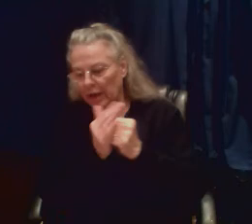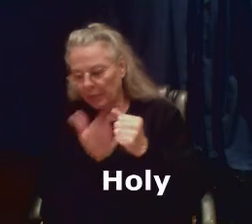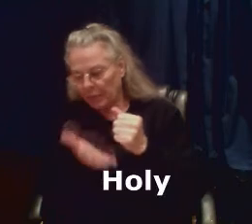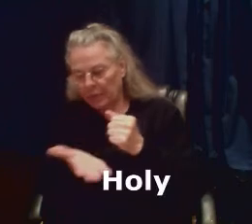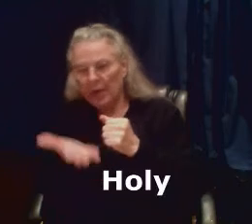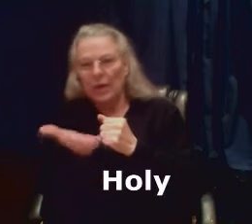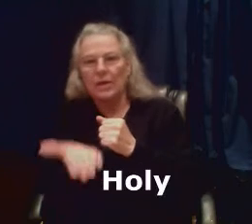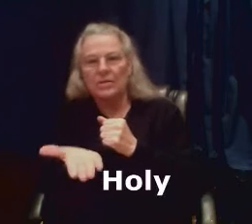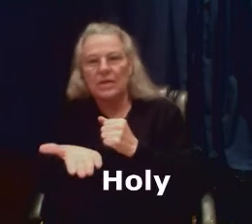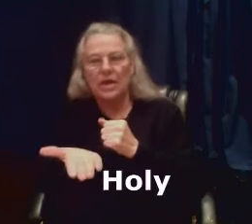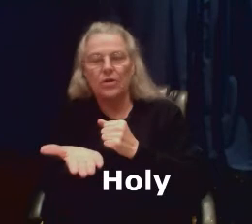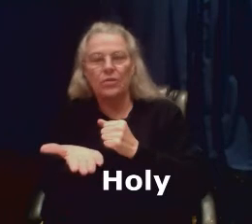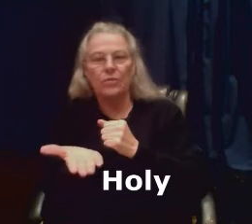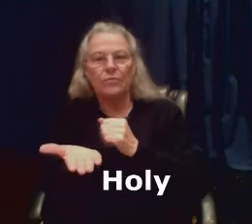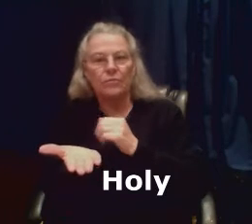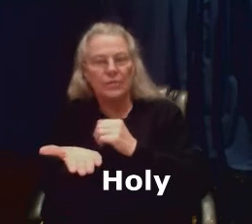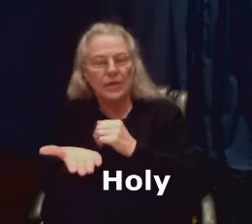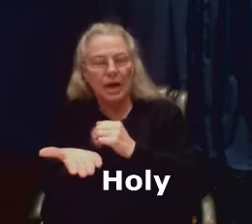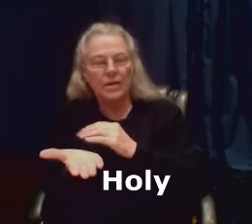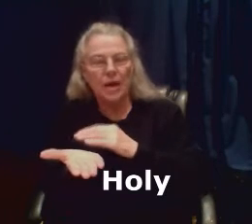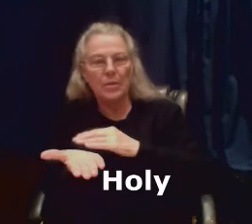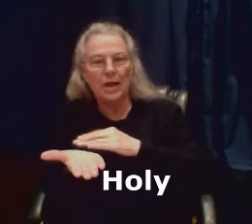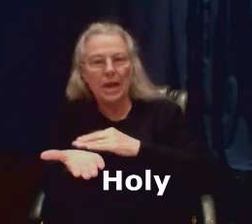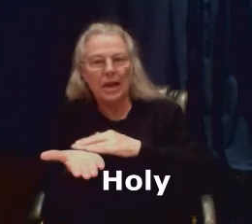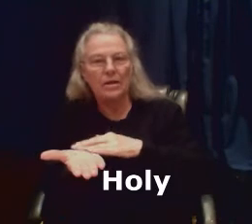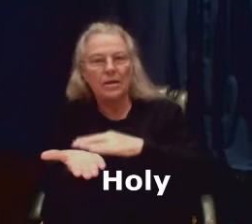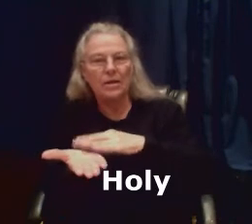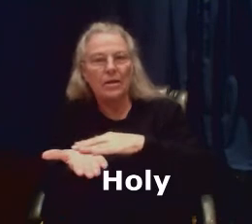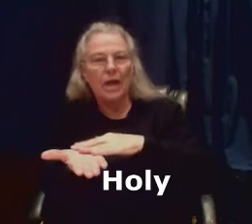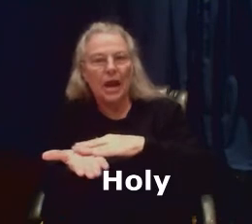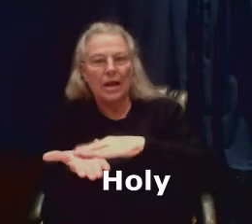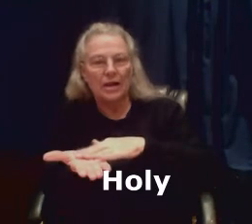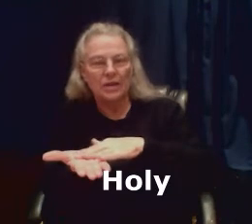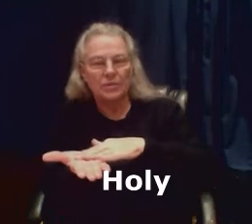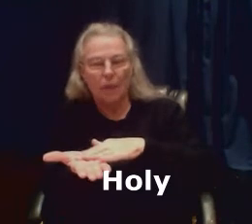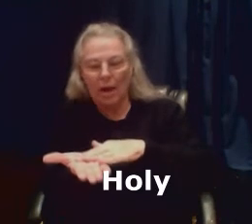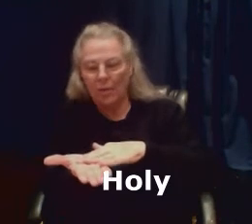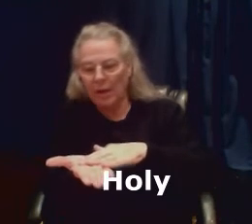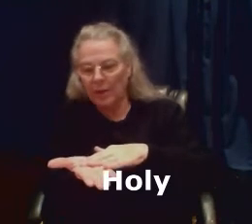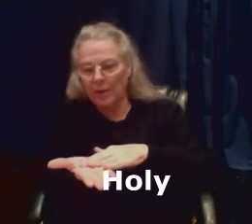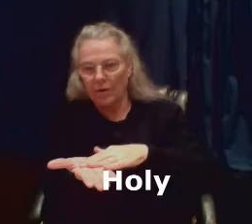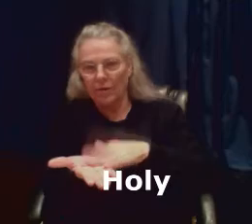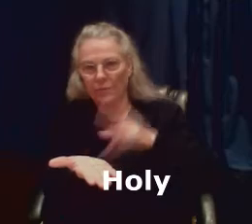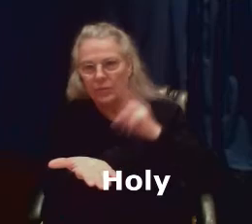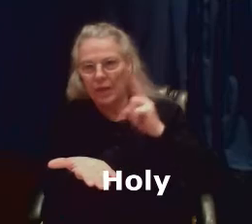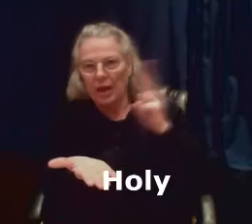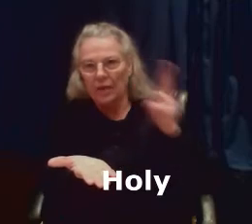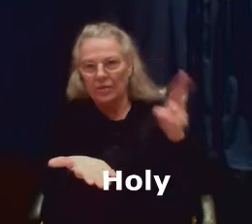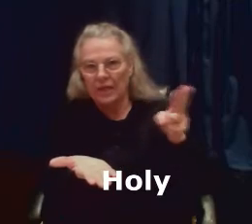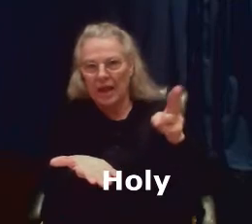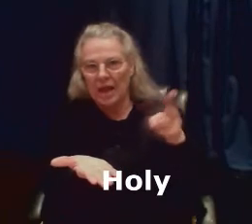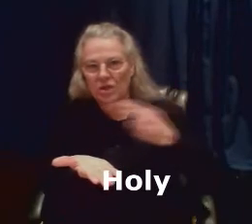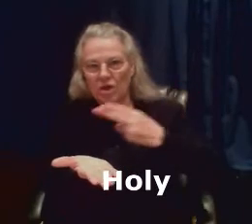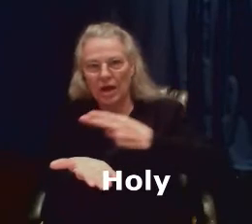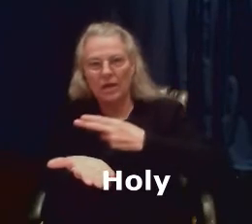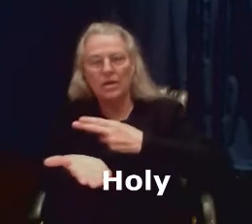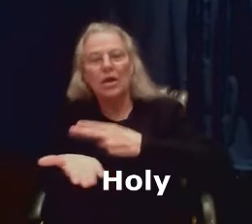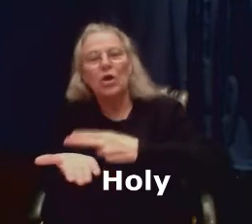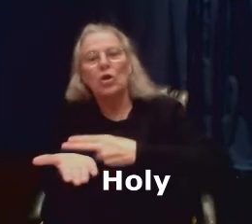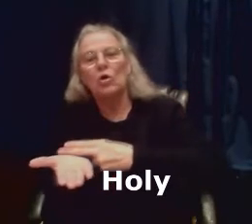Holy, take your non-dominant hand and it's palm up here. The H hand